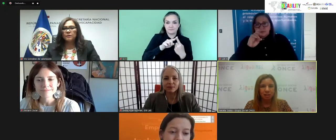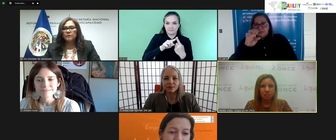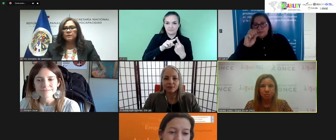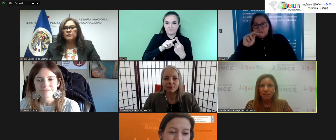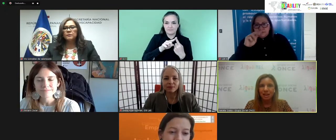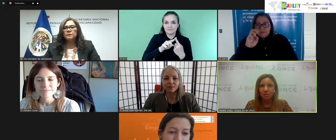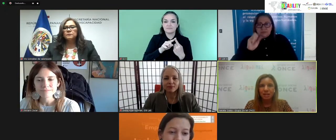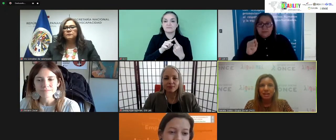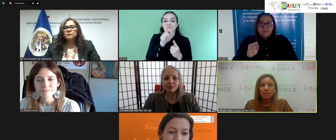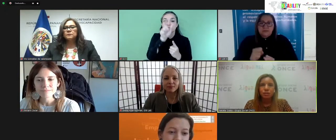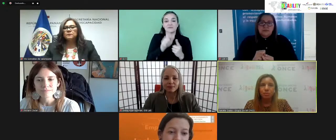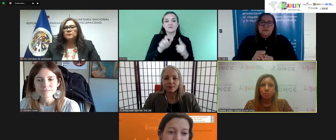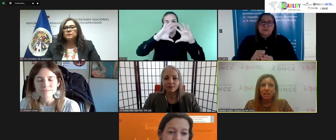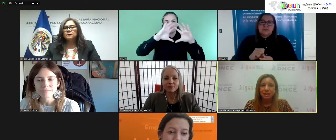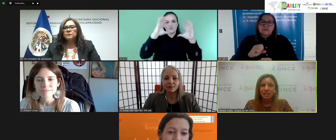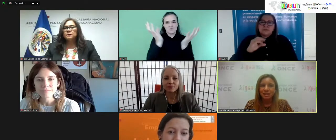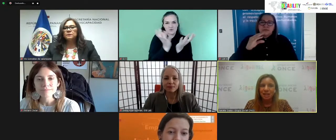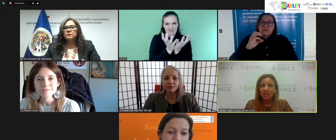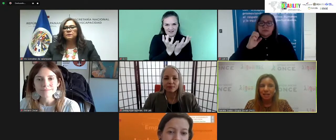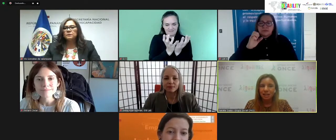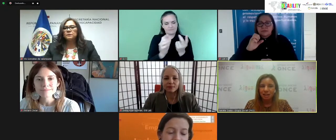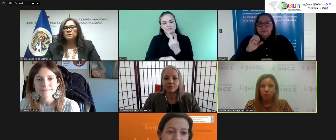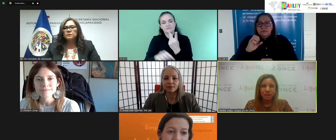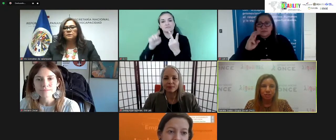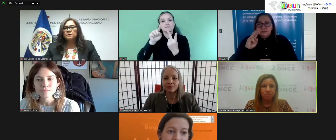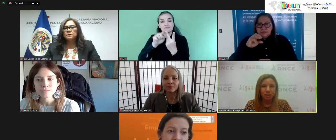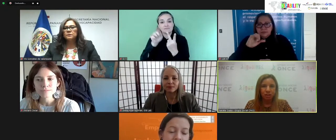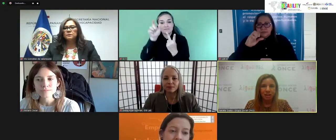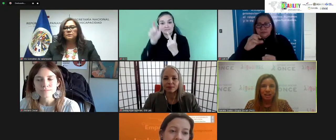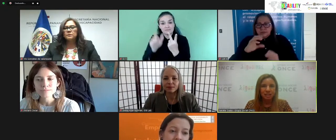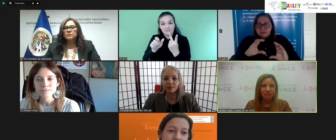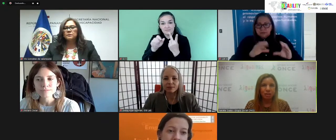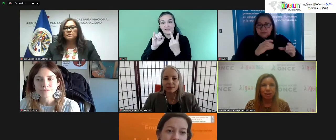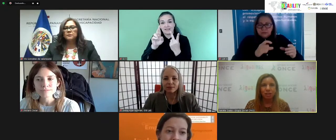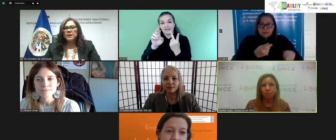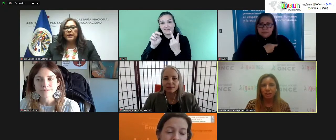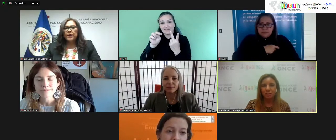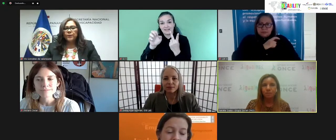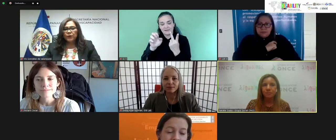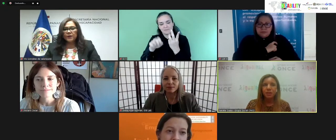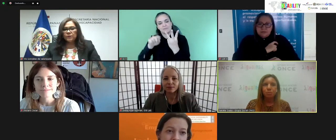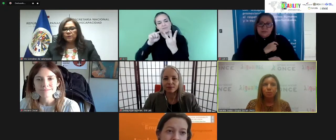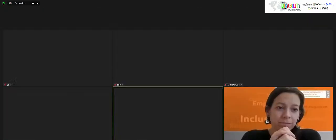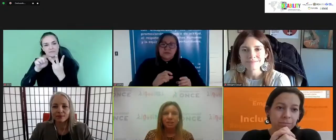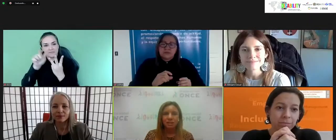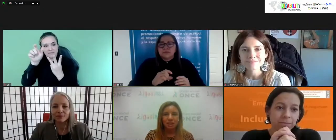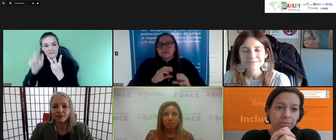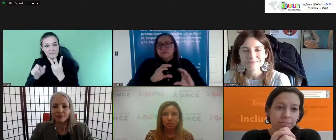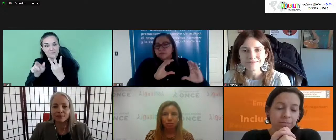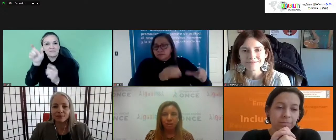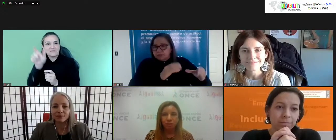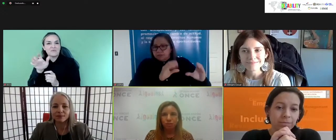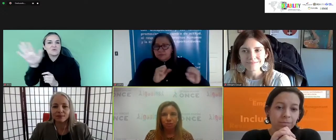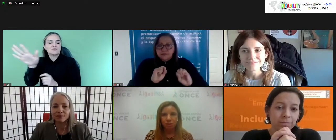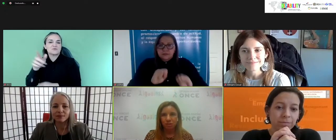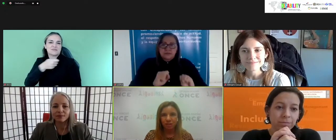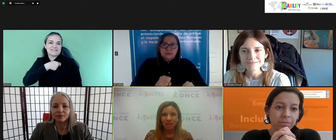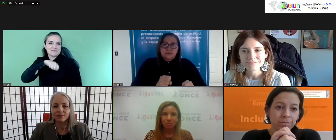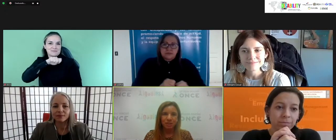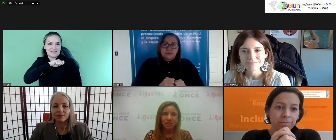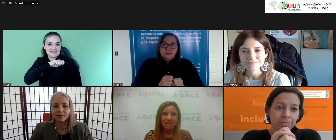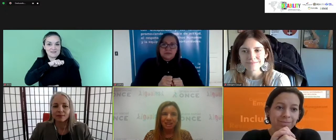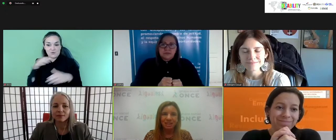hoffman from the idb lab merriam-c's clan from the spanish cooperation